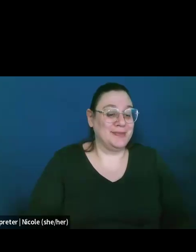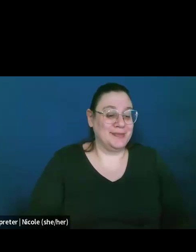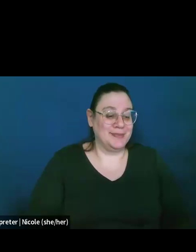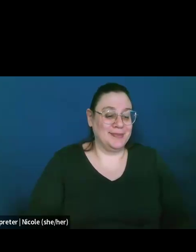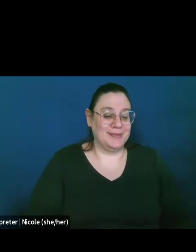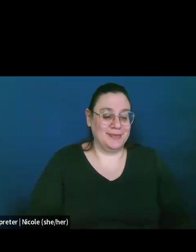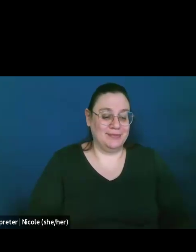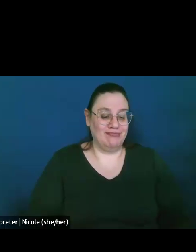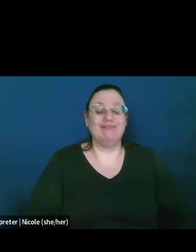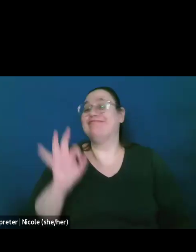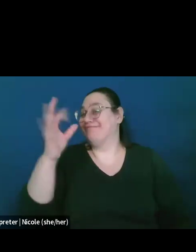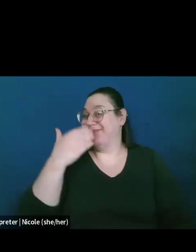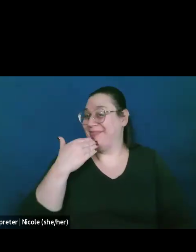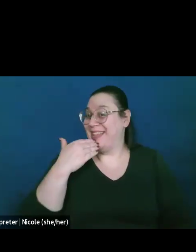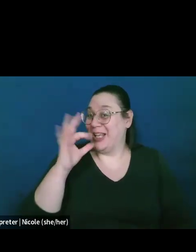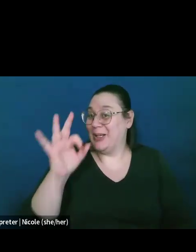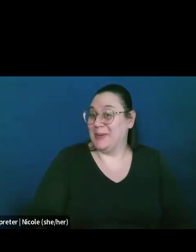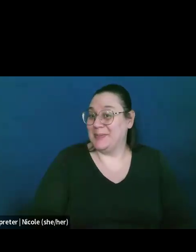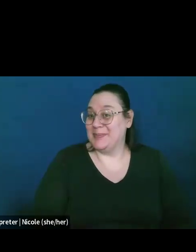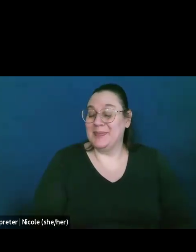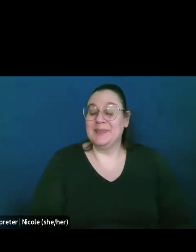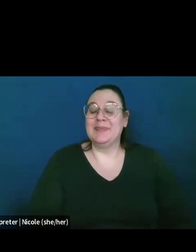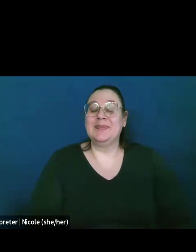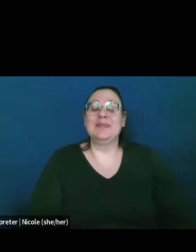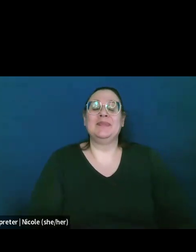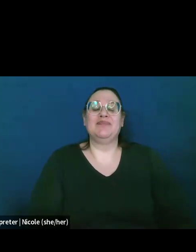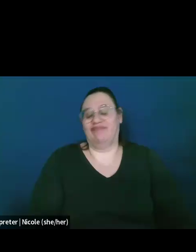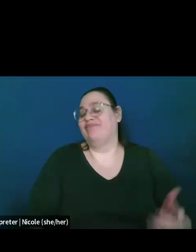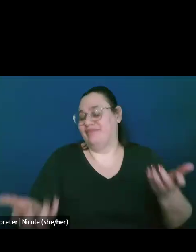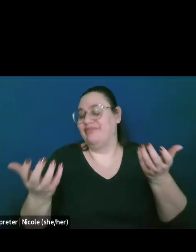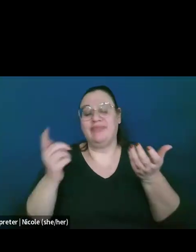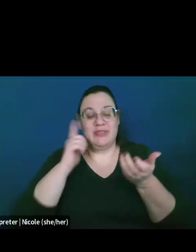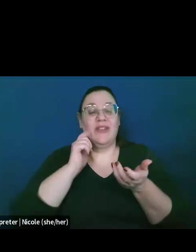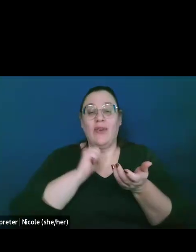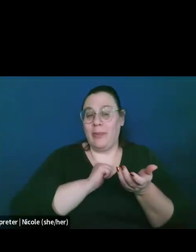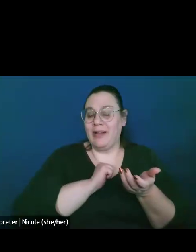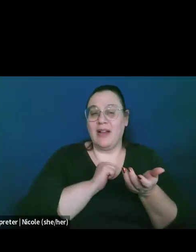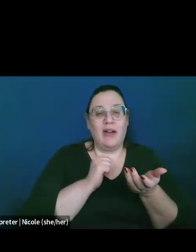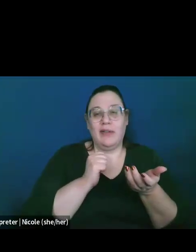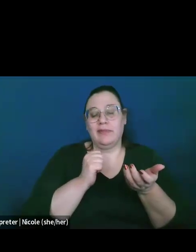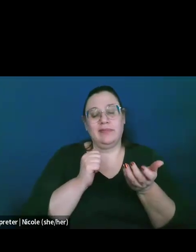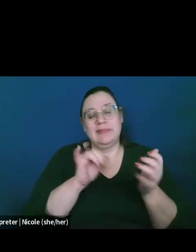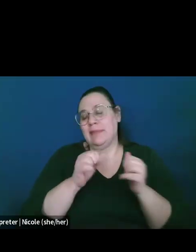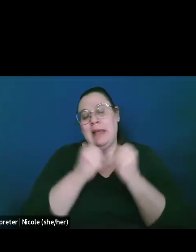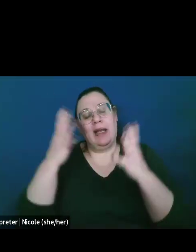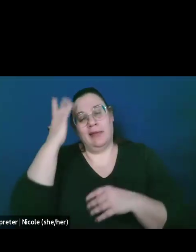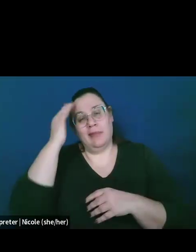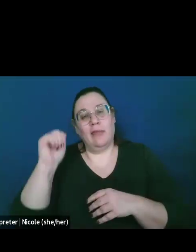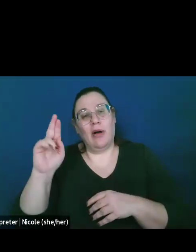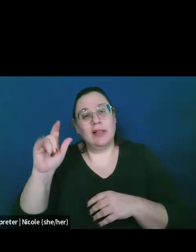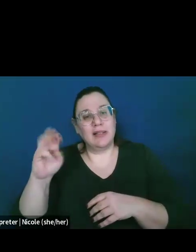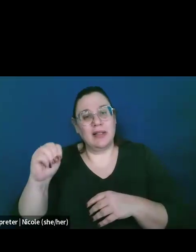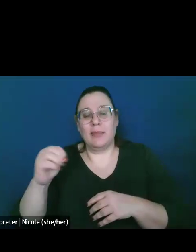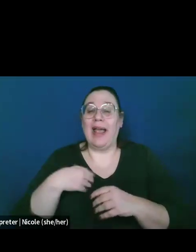Thanks so much. And yeah, and for me, like many autistic people, I have a lot of sensory triggers.